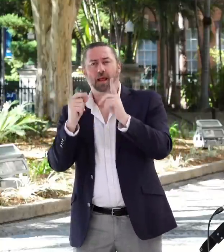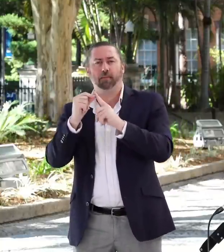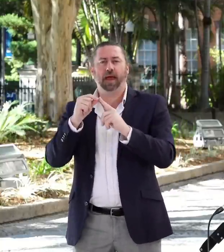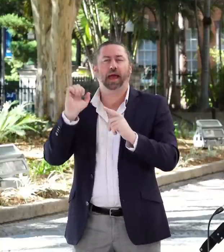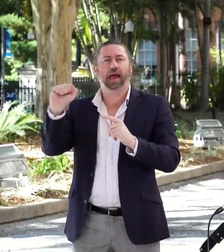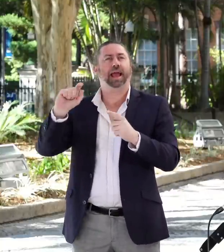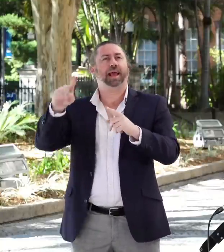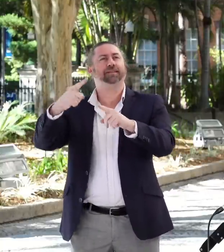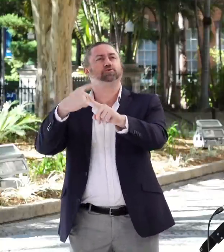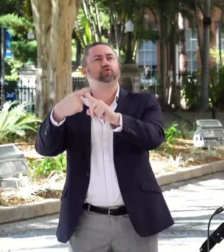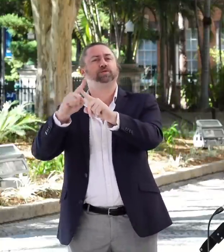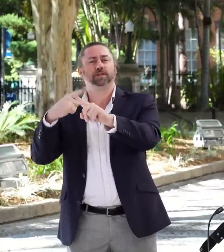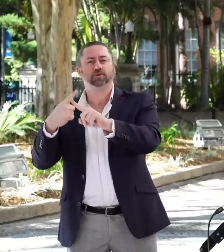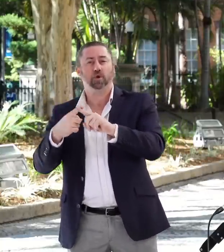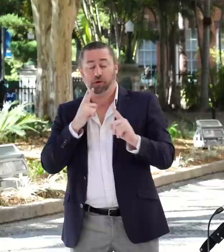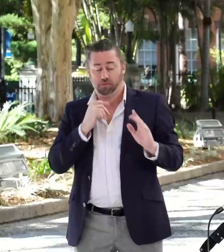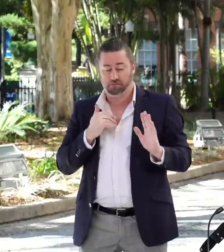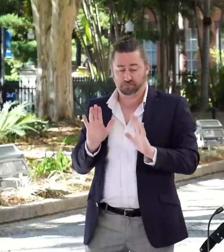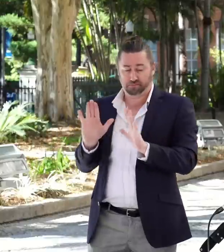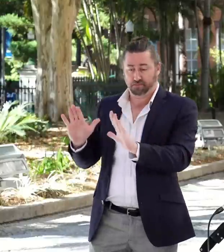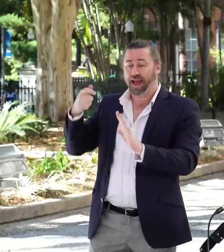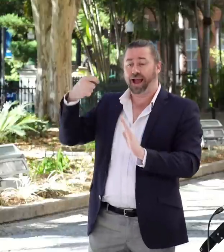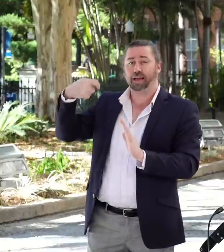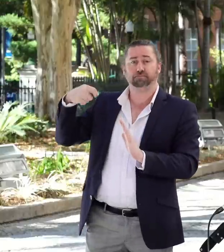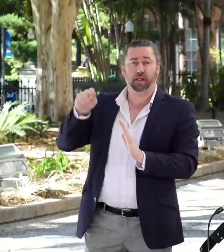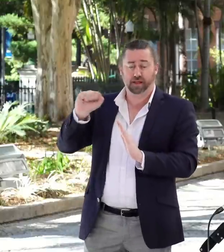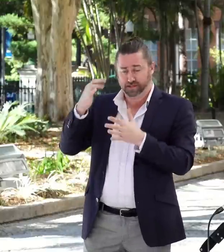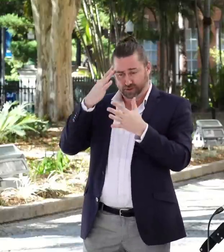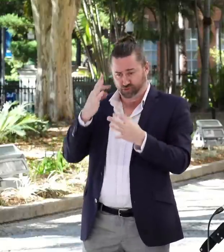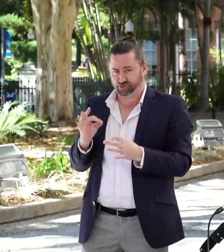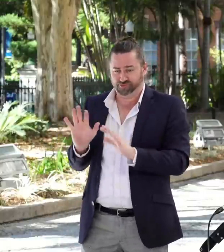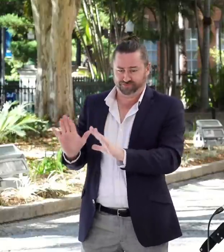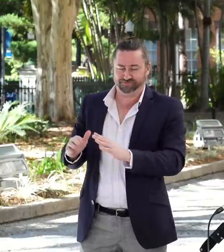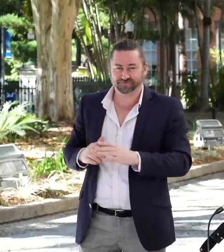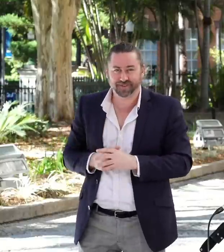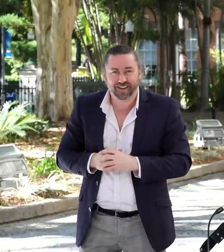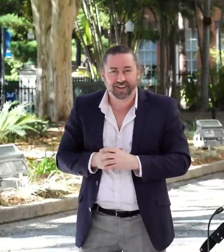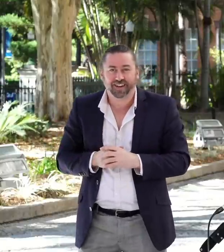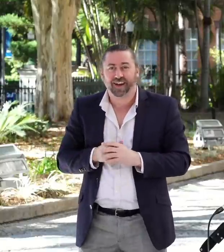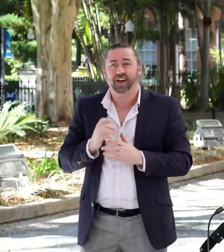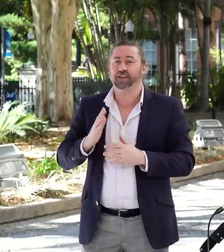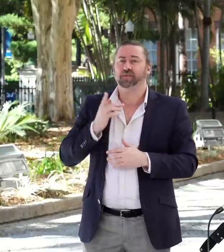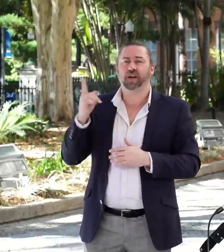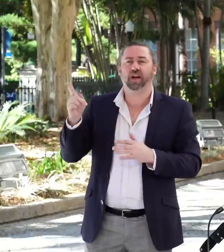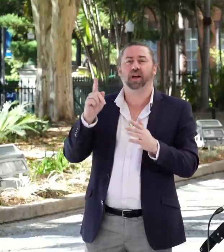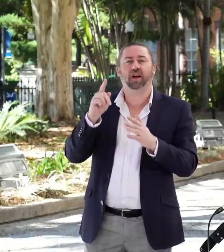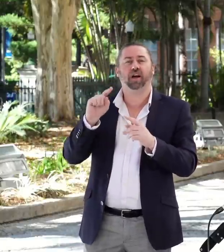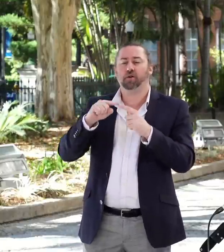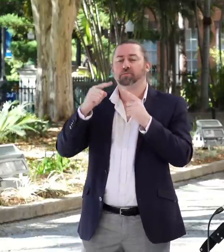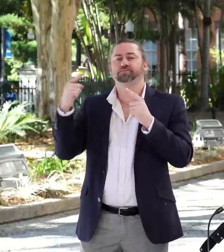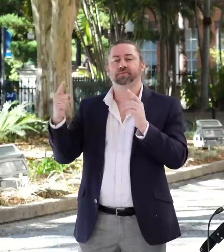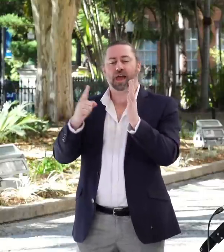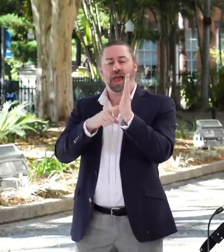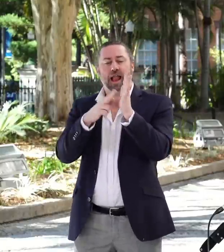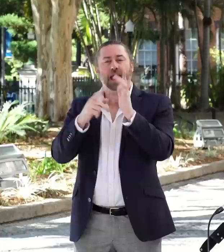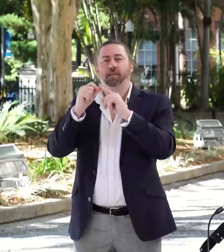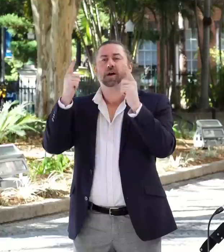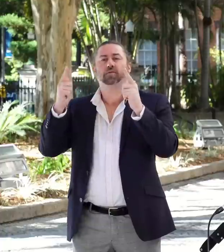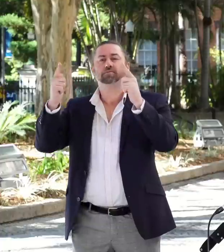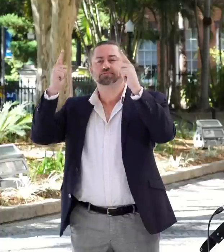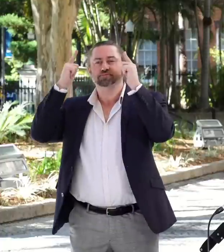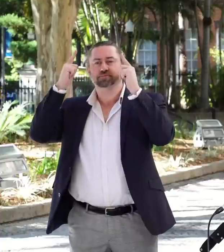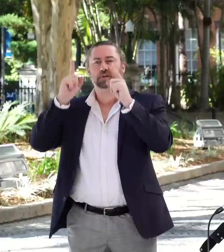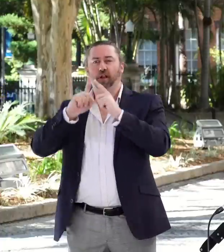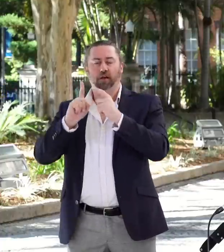Oh, look, that's for Campbell Newman. What I find interesting is it's not the Leader of the Opposition, David Crisafulli, distancing himself from Campbell Newman. It's